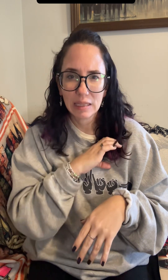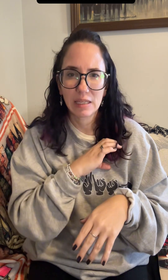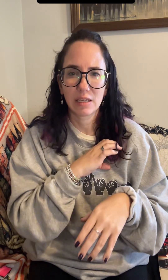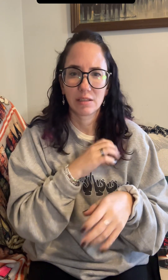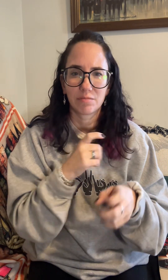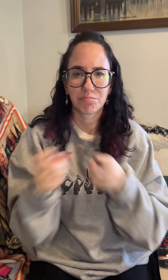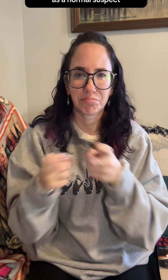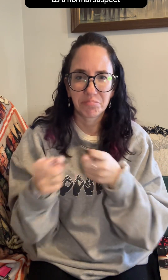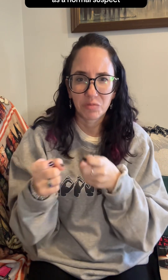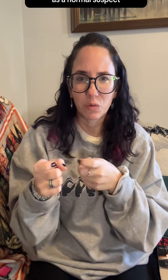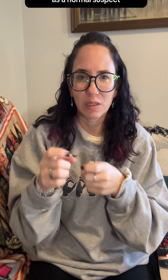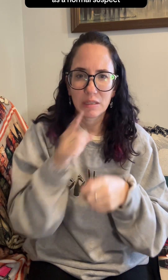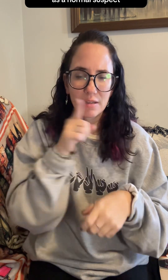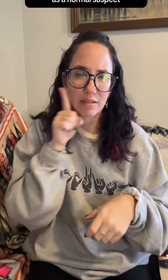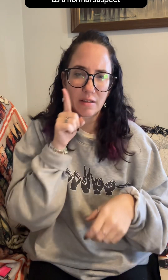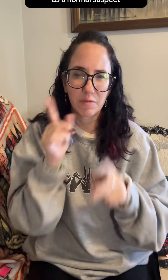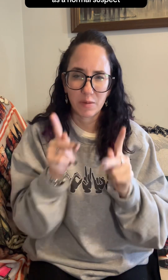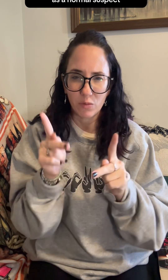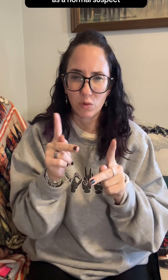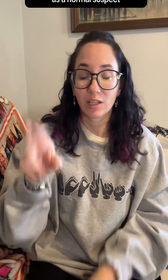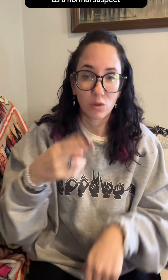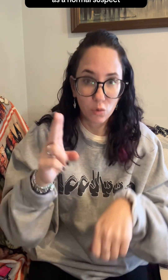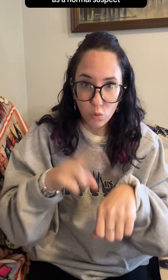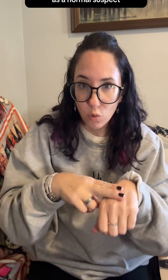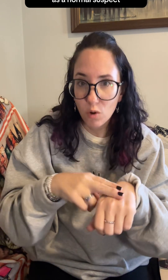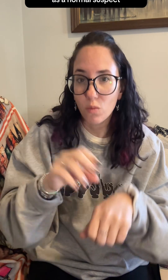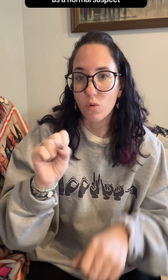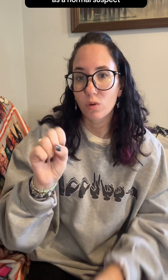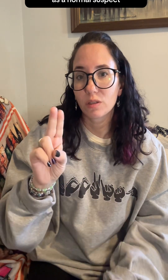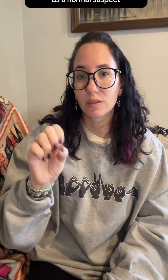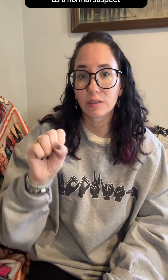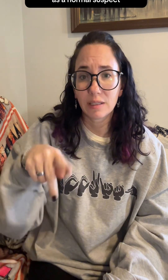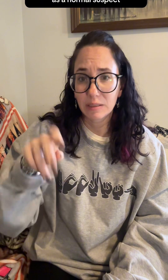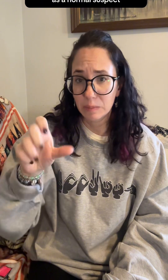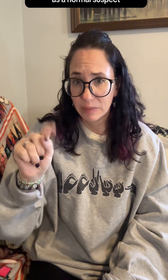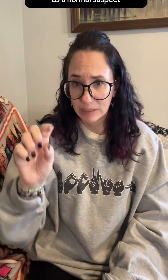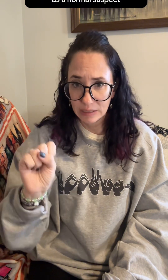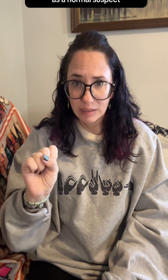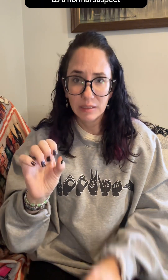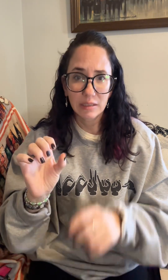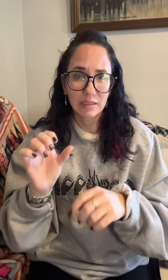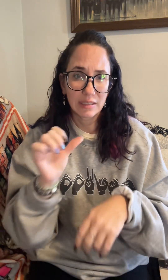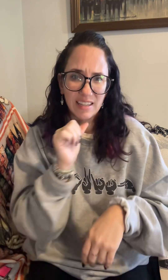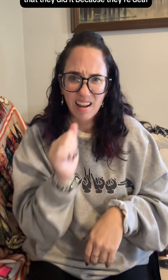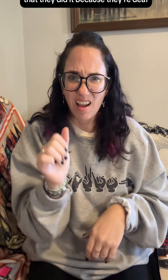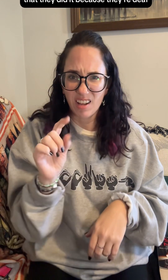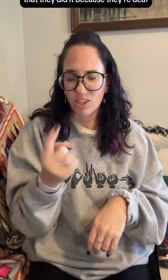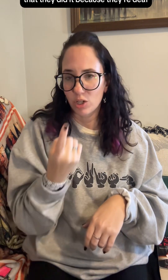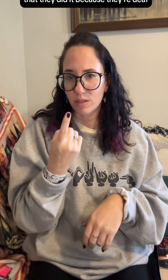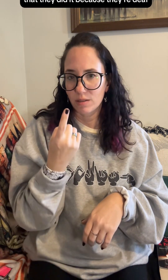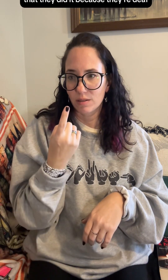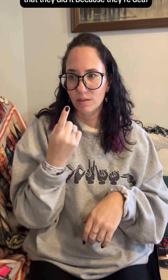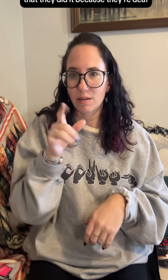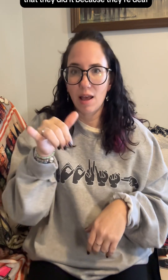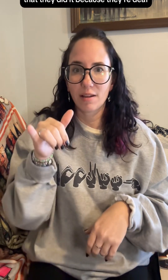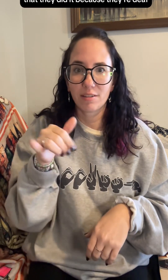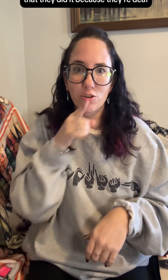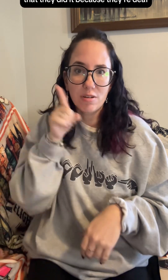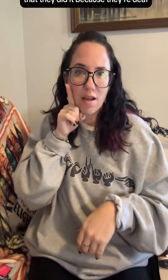strange. The cops deal with a deaf person as a normal suspect. They're not just saying that they did it because